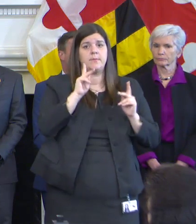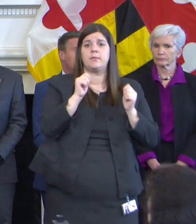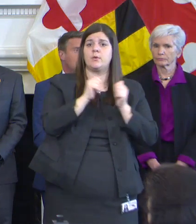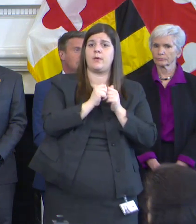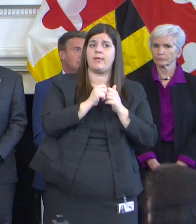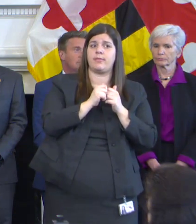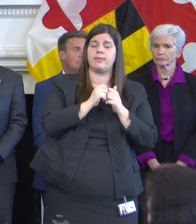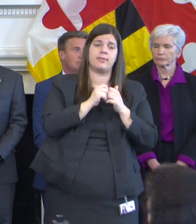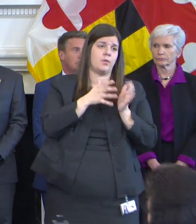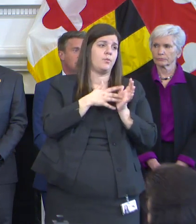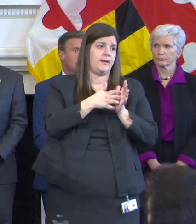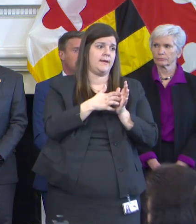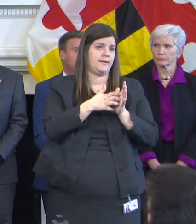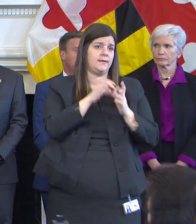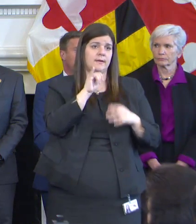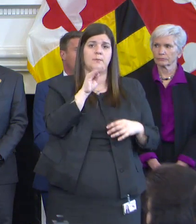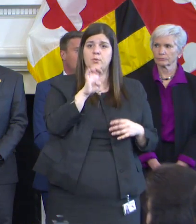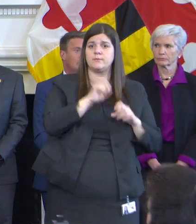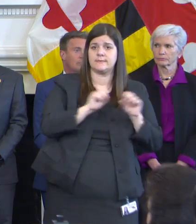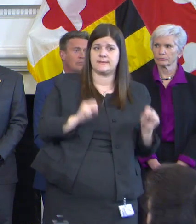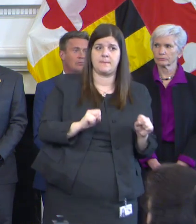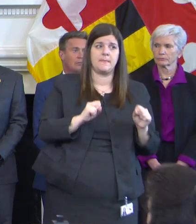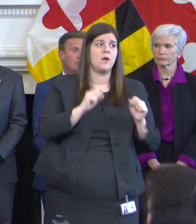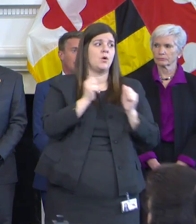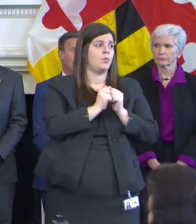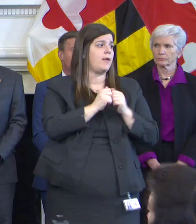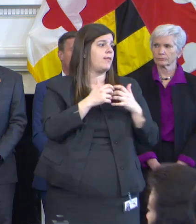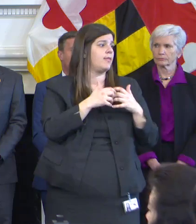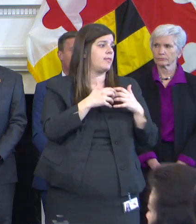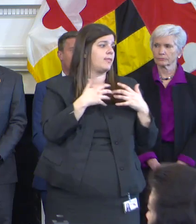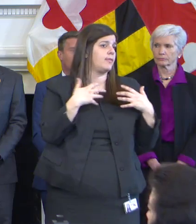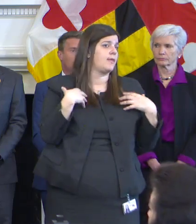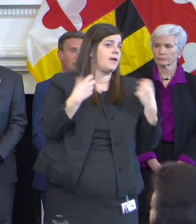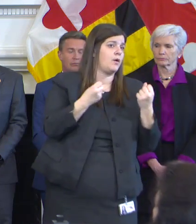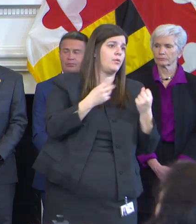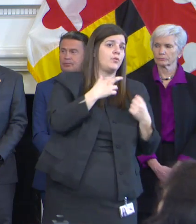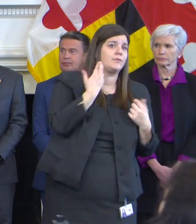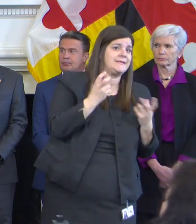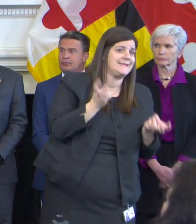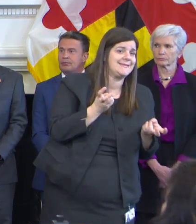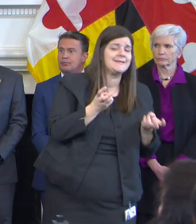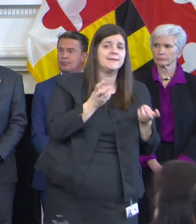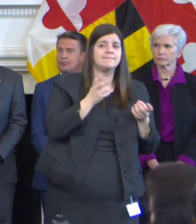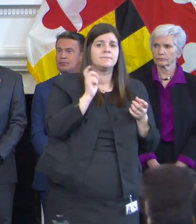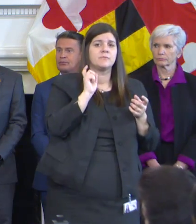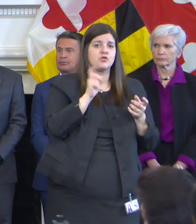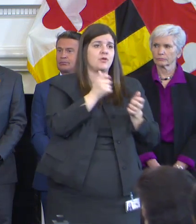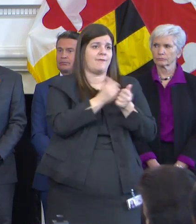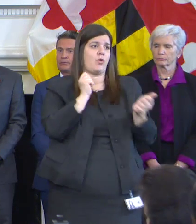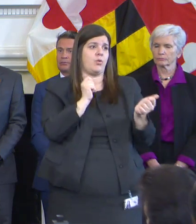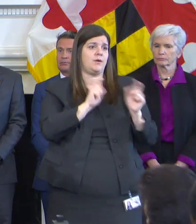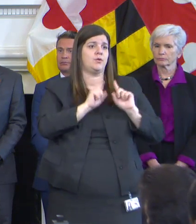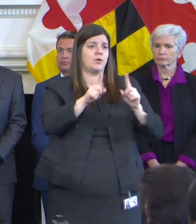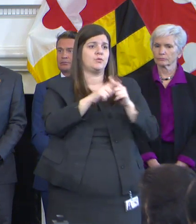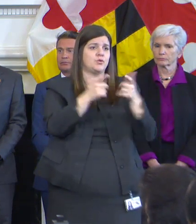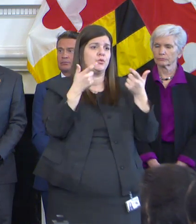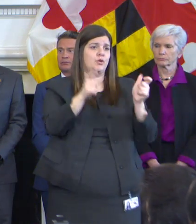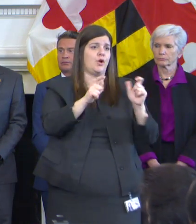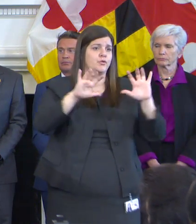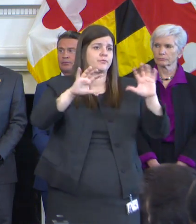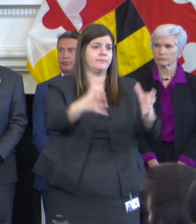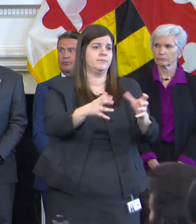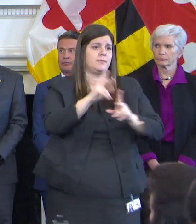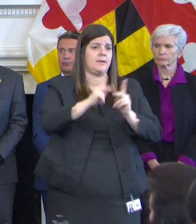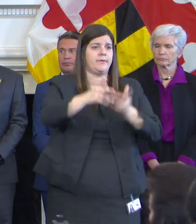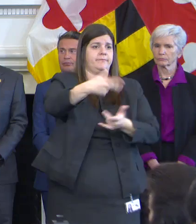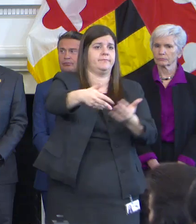situations should avoid attending large events. But for other folks that aren't in one of those categories, I think at this point it's not something